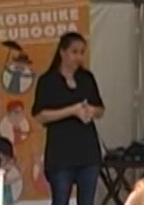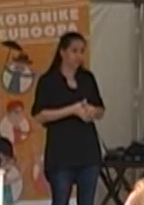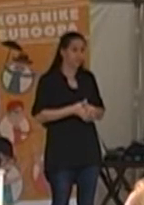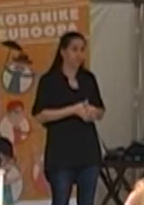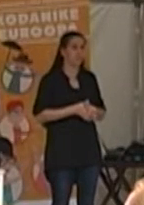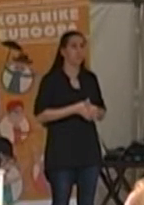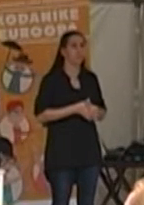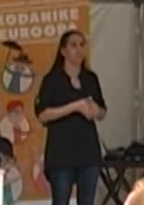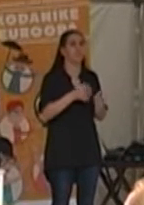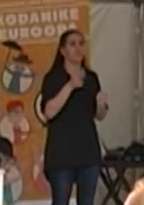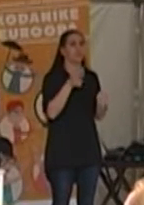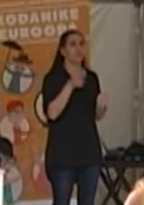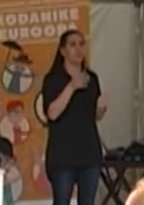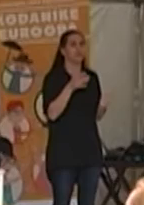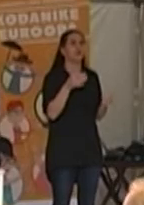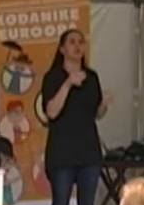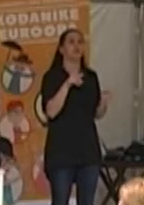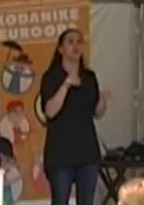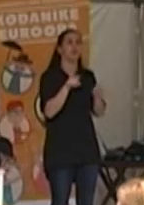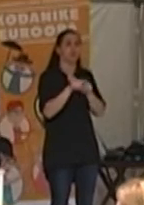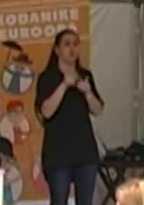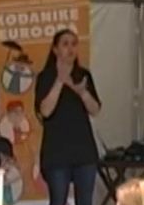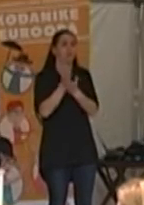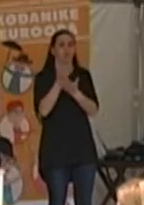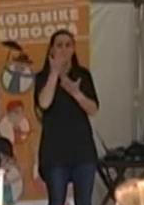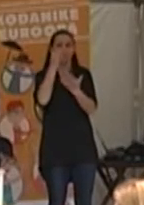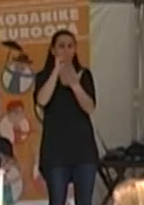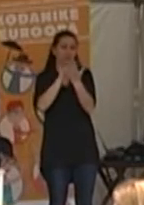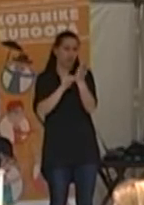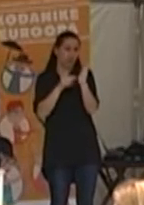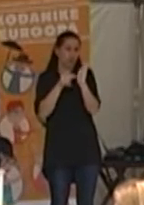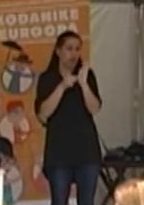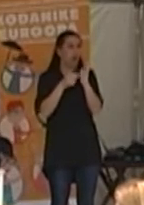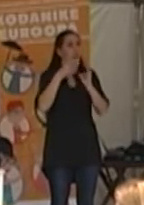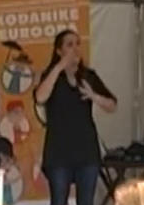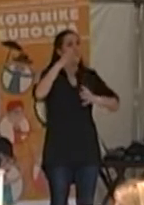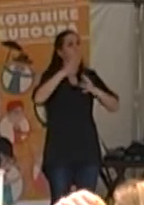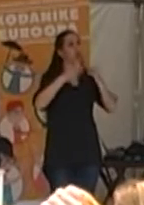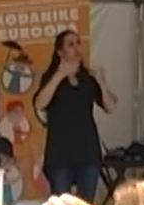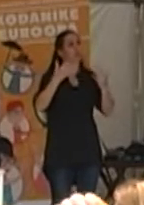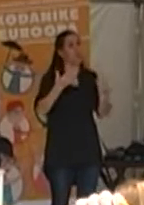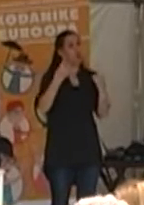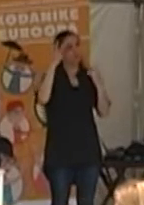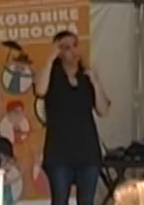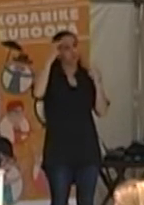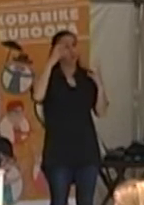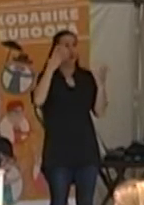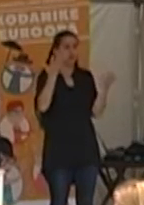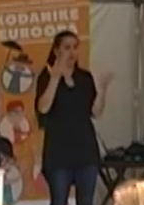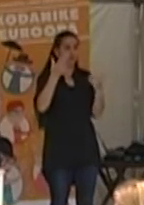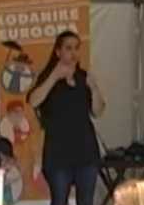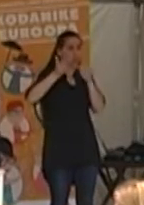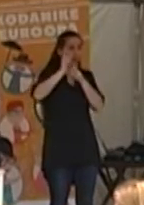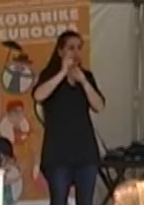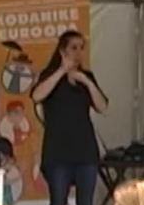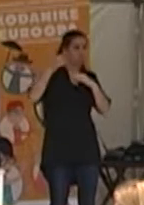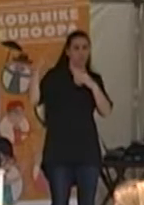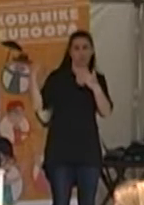Next to that, there is statistics that the world is actually much safer now than it has been ever before.